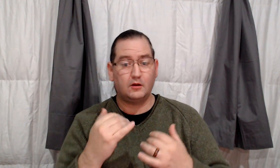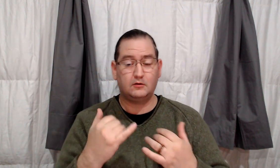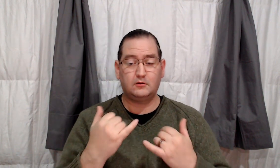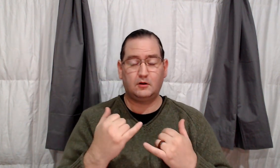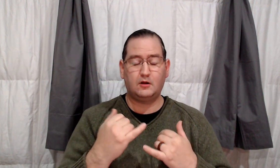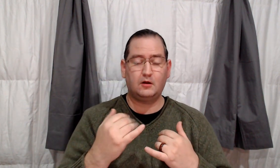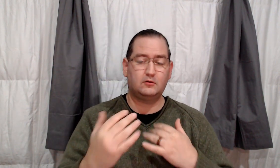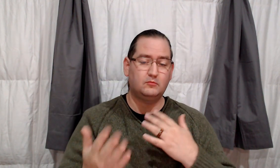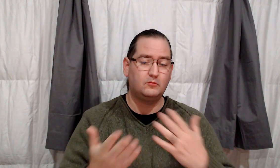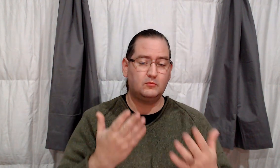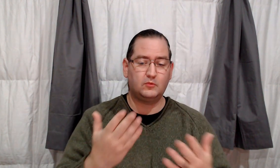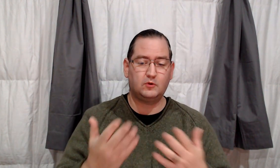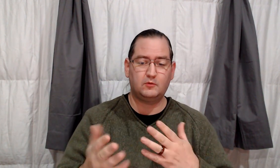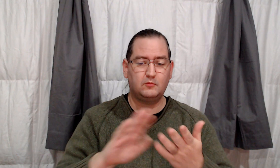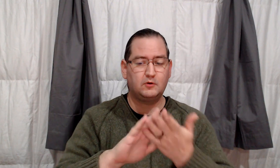The sound of my voice,